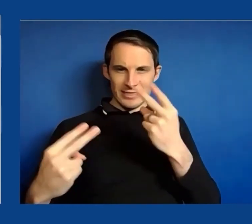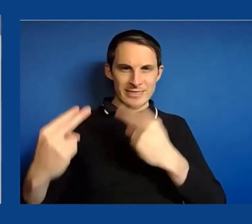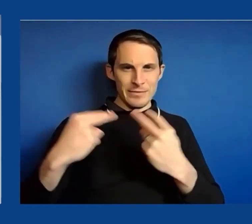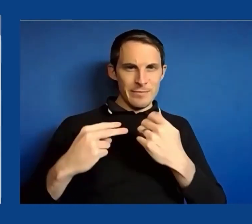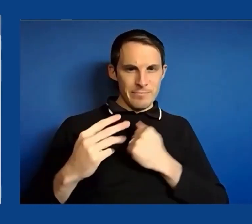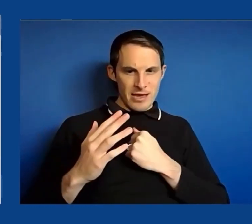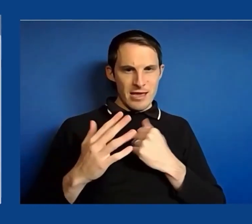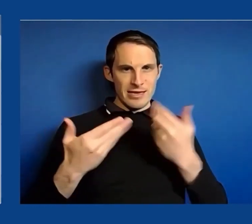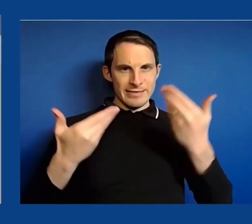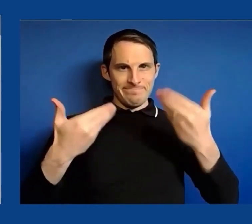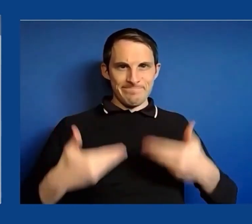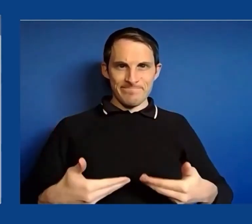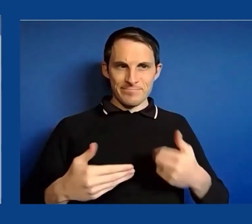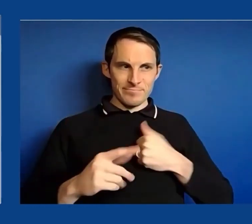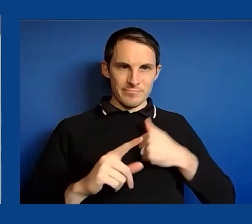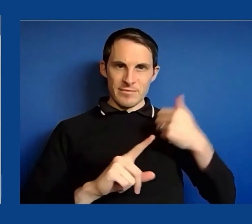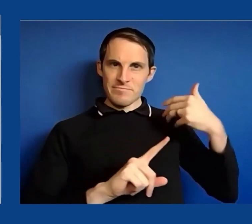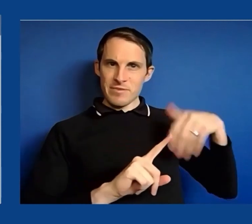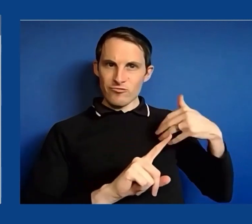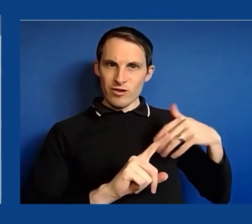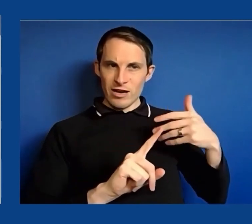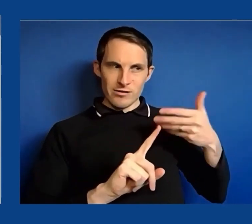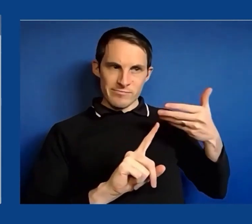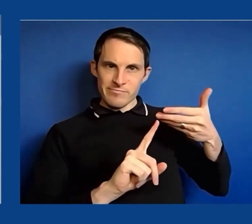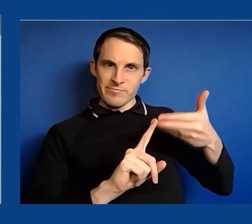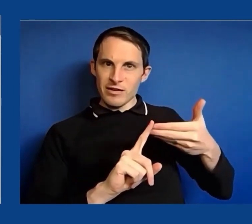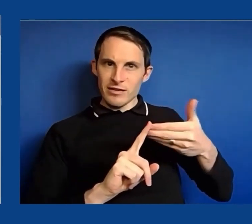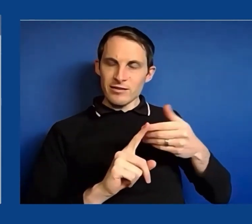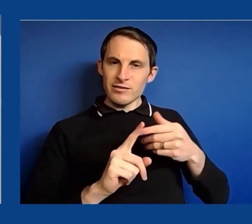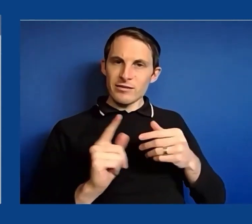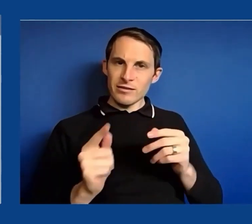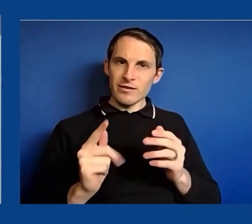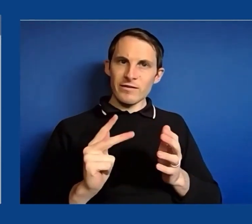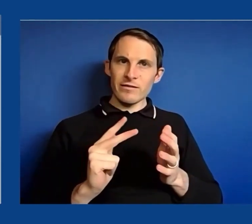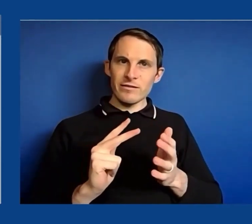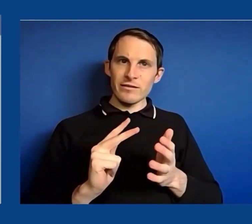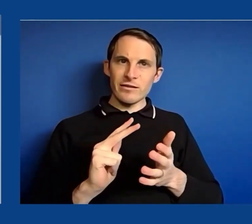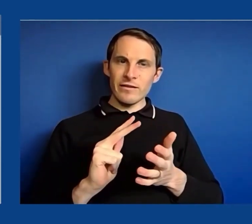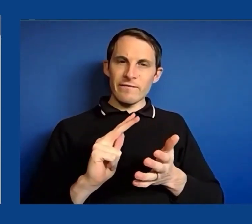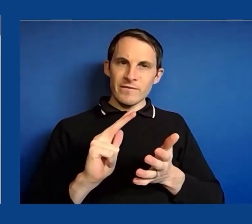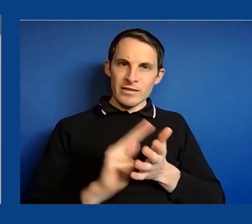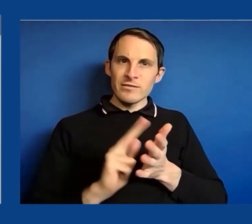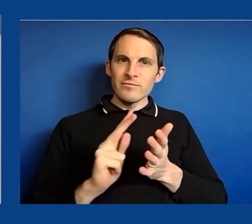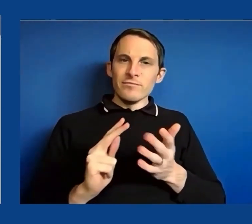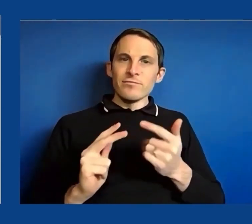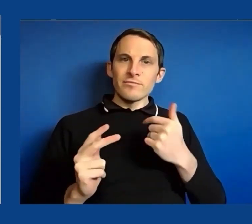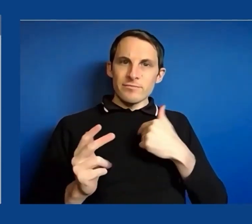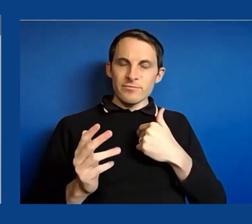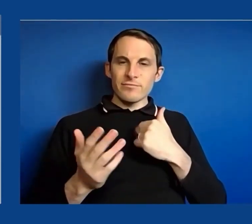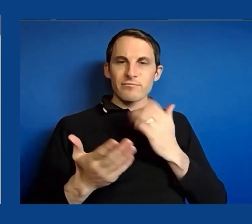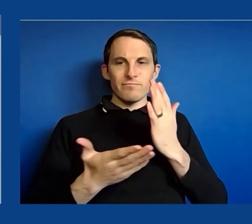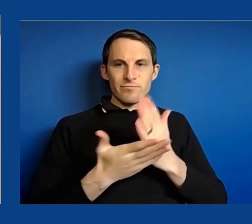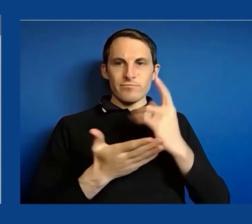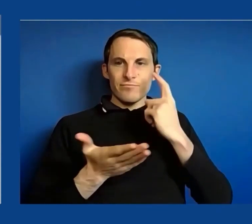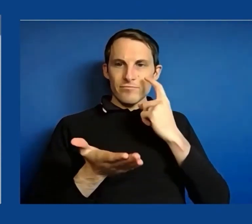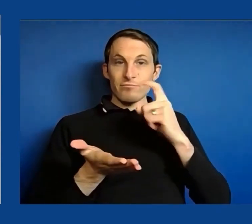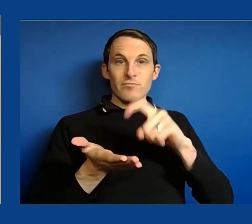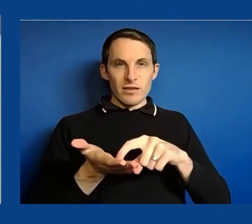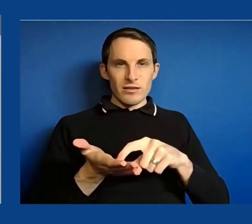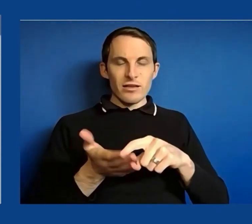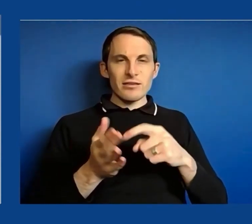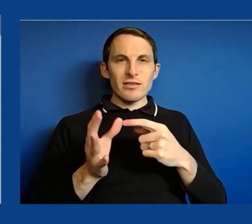your background, that validated that you were recognised as